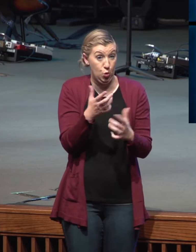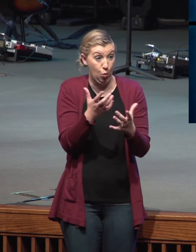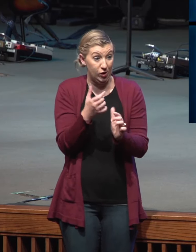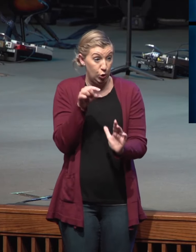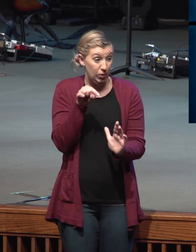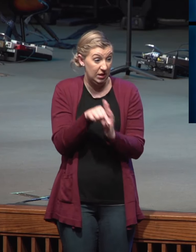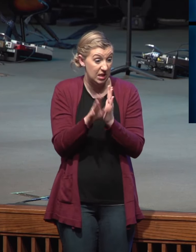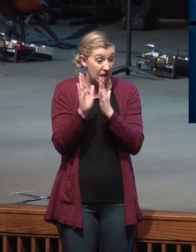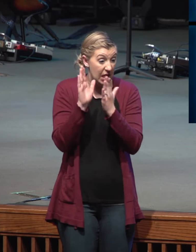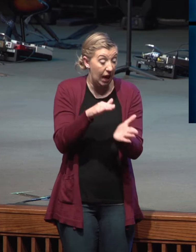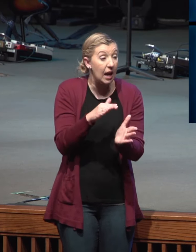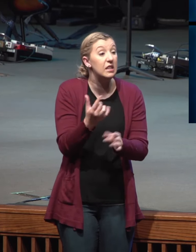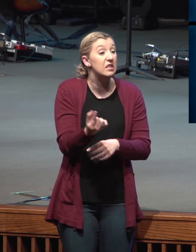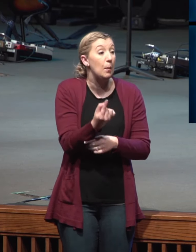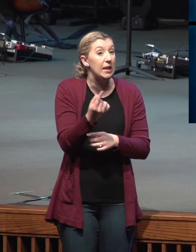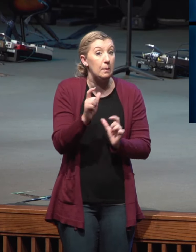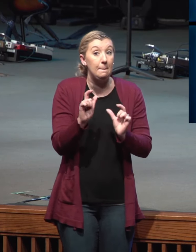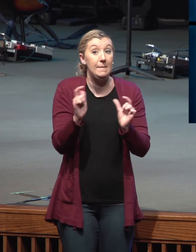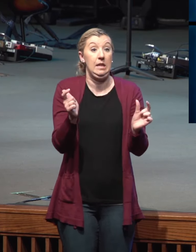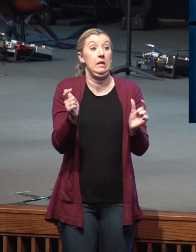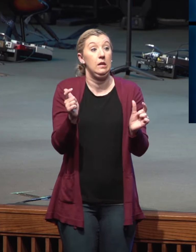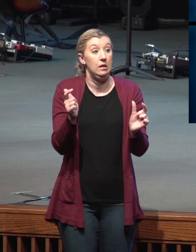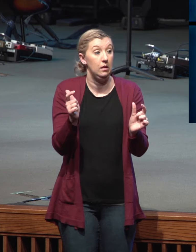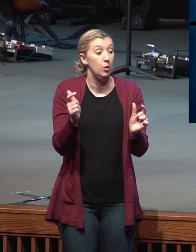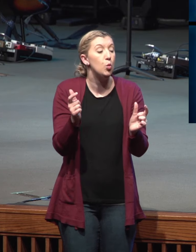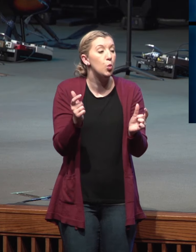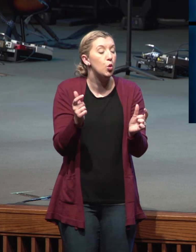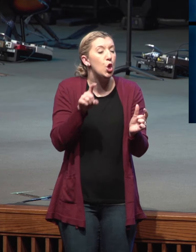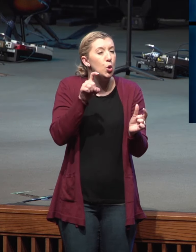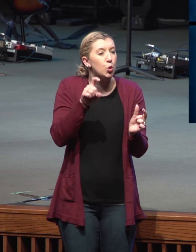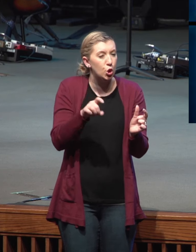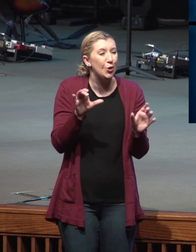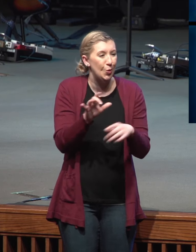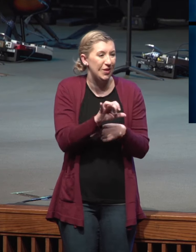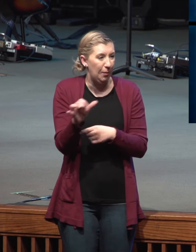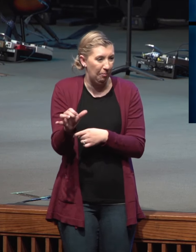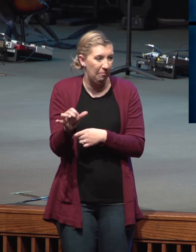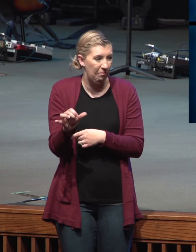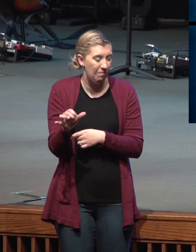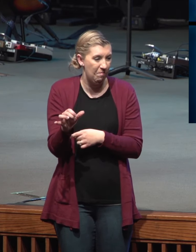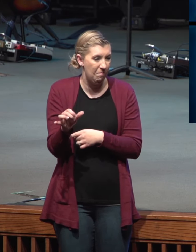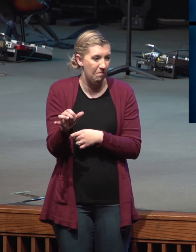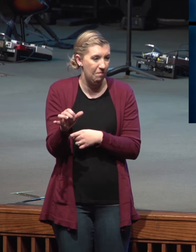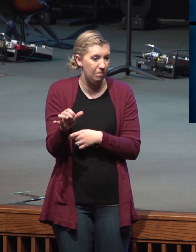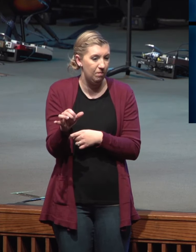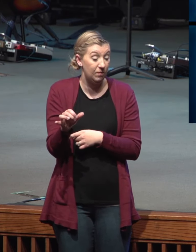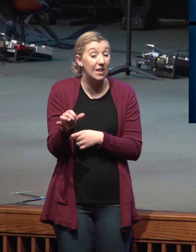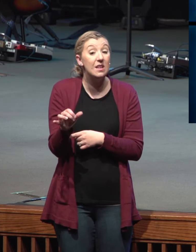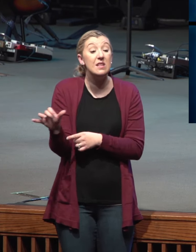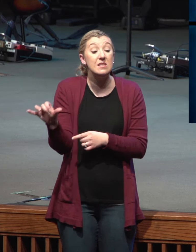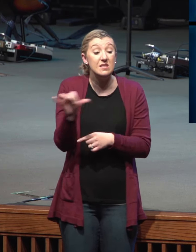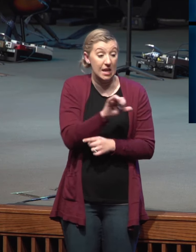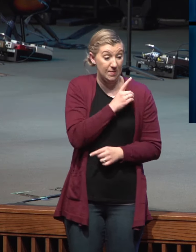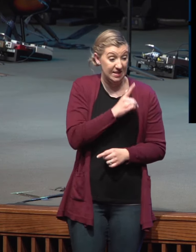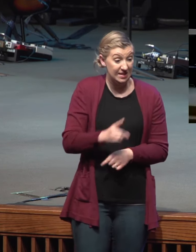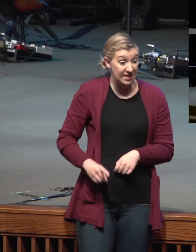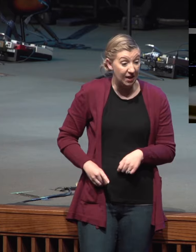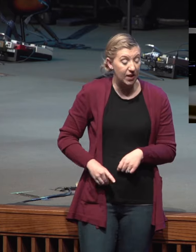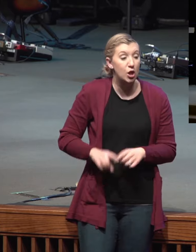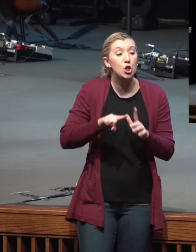slay something big, you should do the same. Like David, start